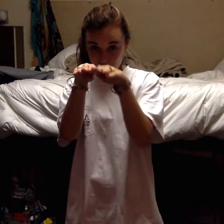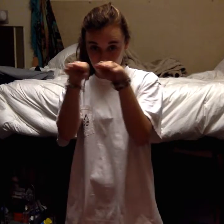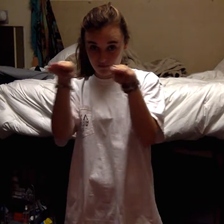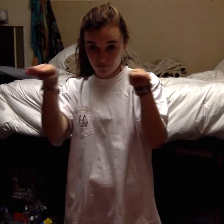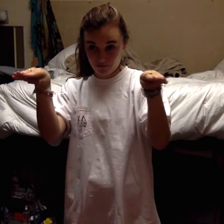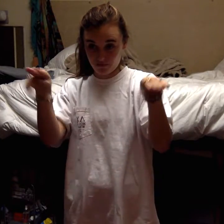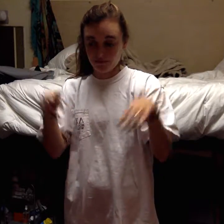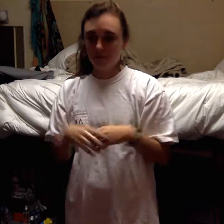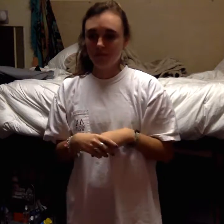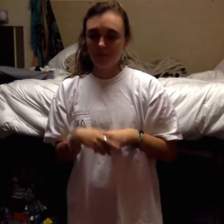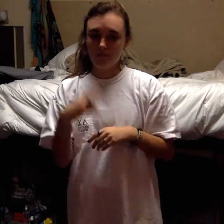ahead.